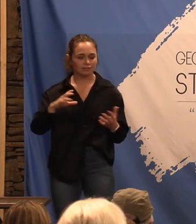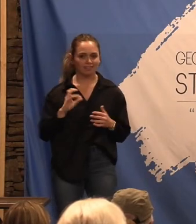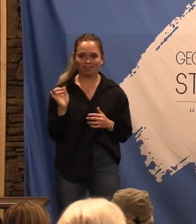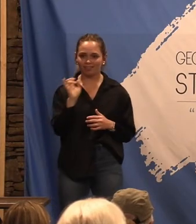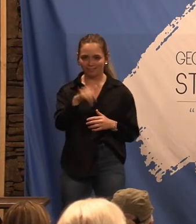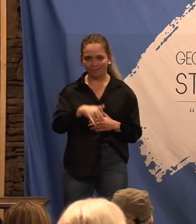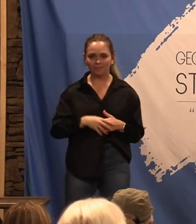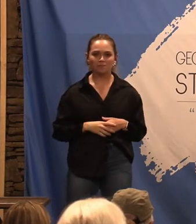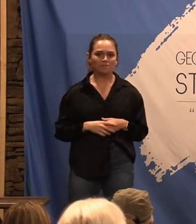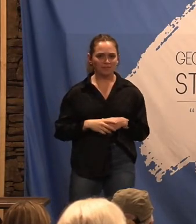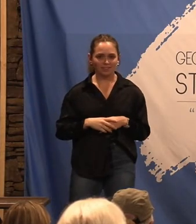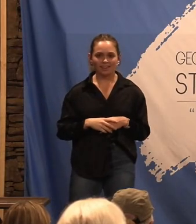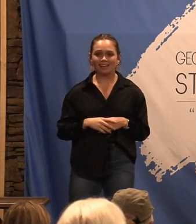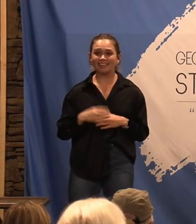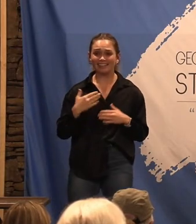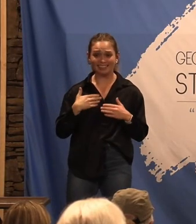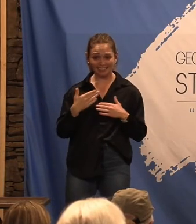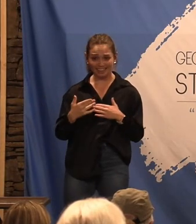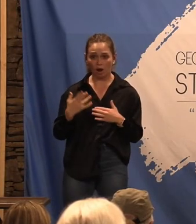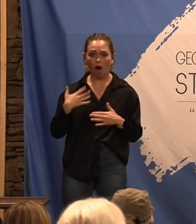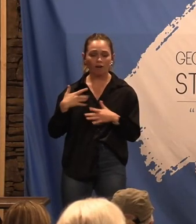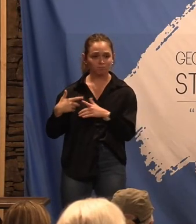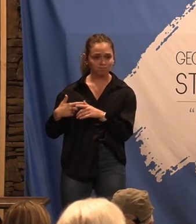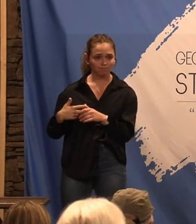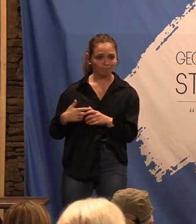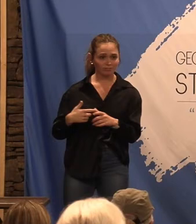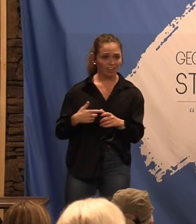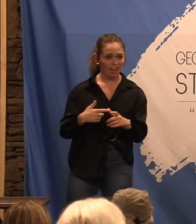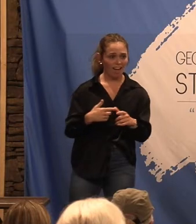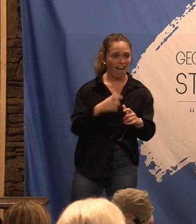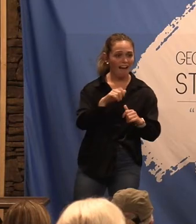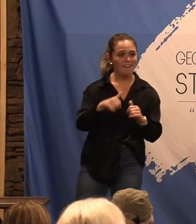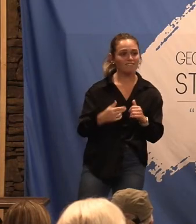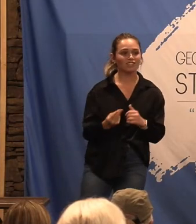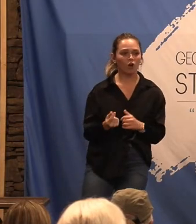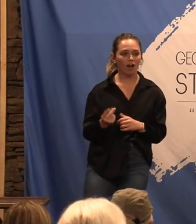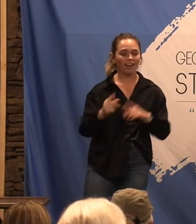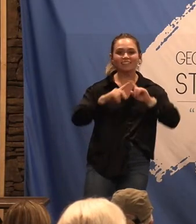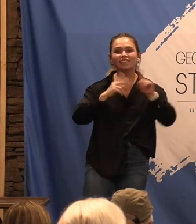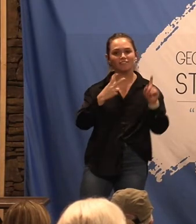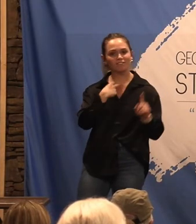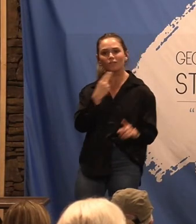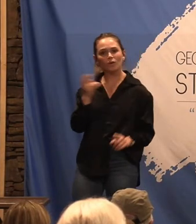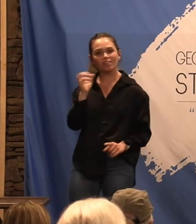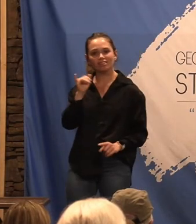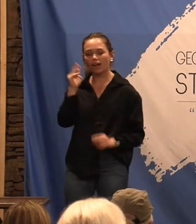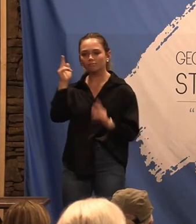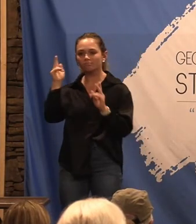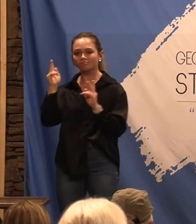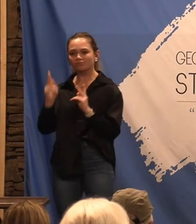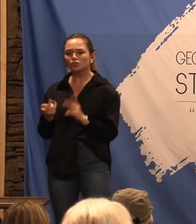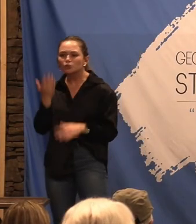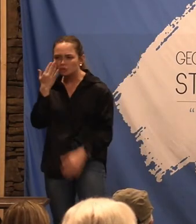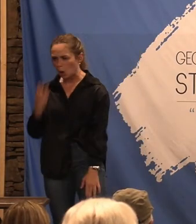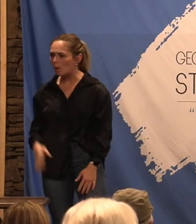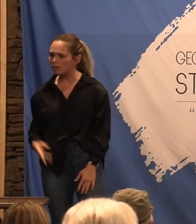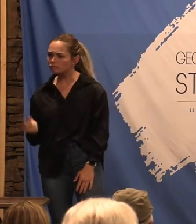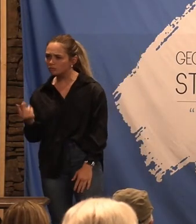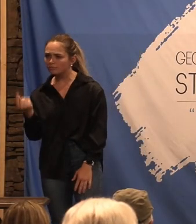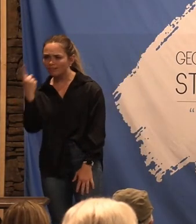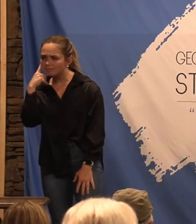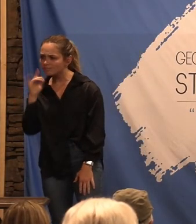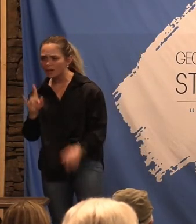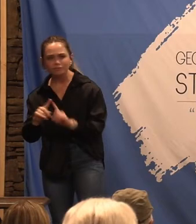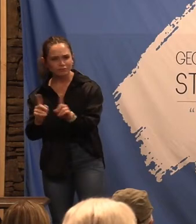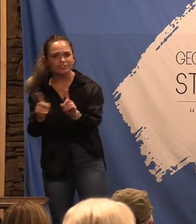like that, and then they were off and running. And every dog had a different voice, just like, you know how dogs are. They all